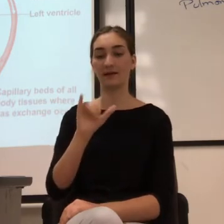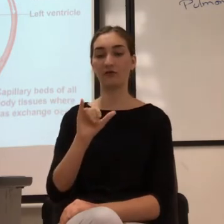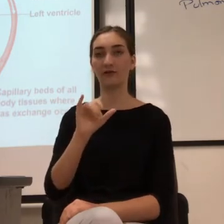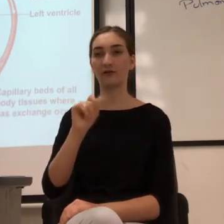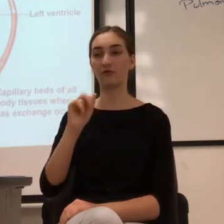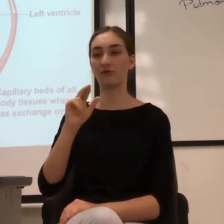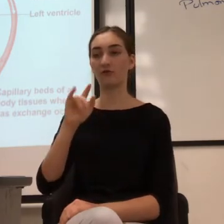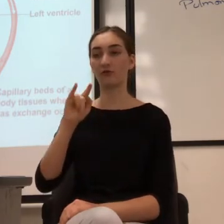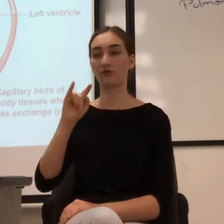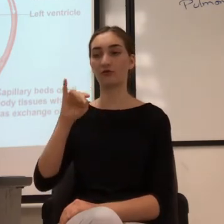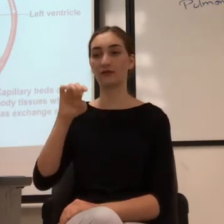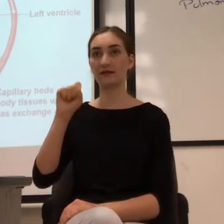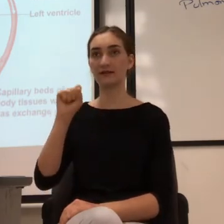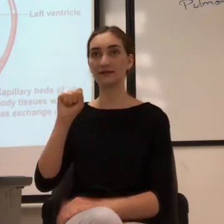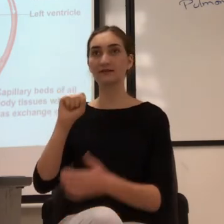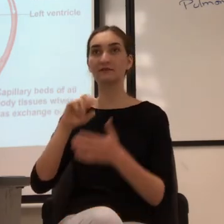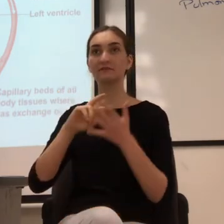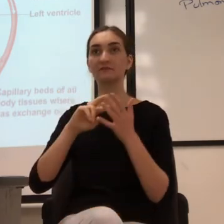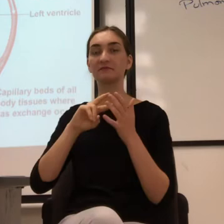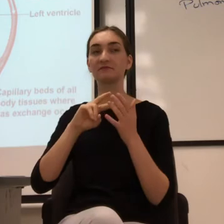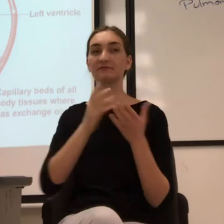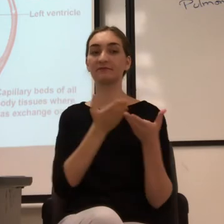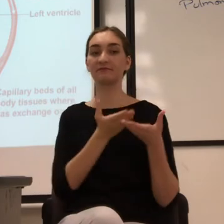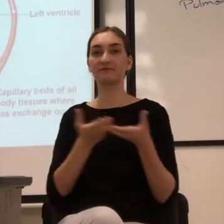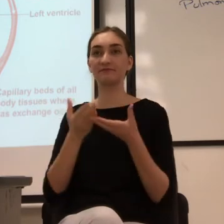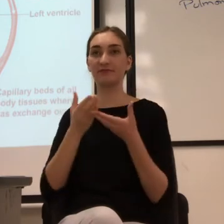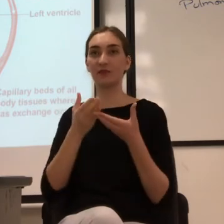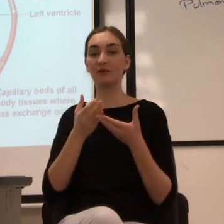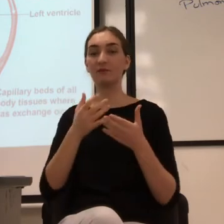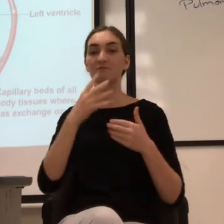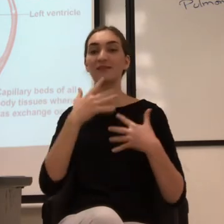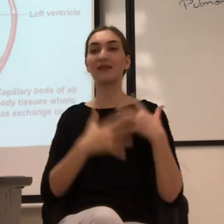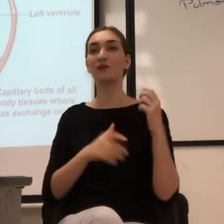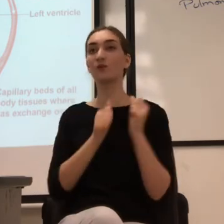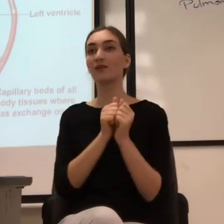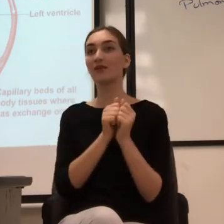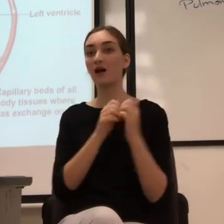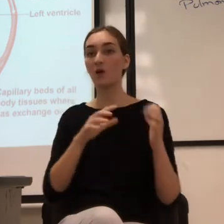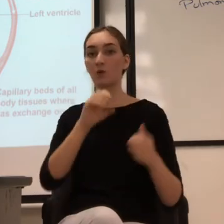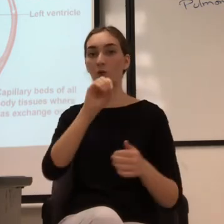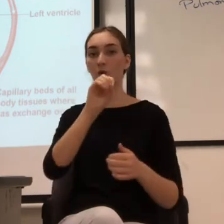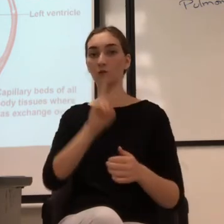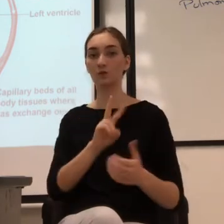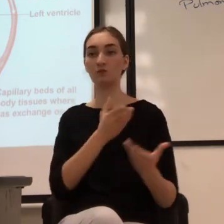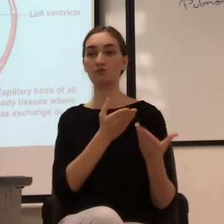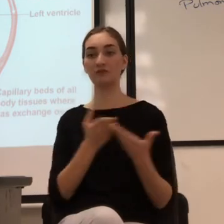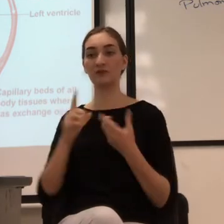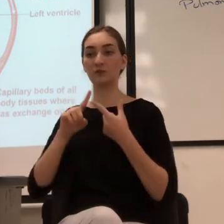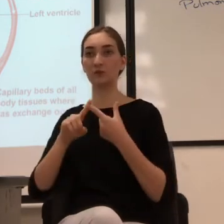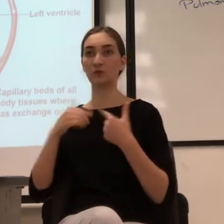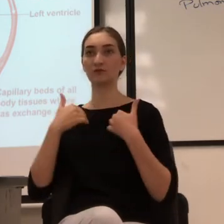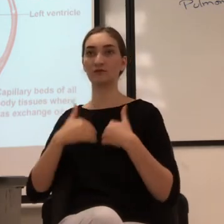carry deoxygenated blood to the lungs, basically is what I'm writing here.